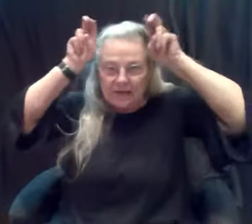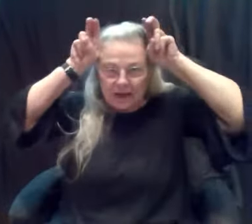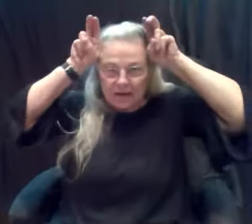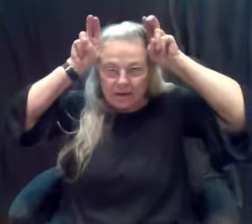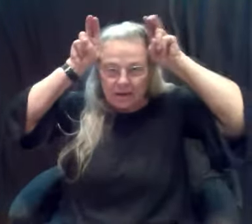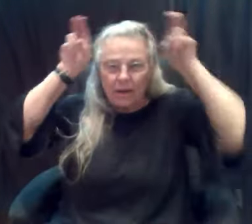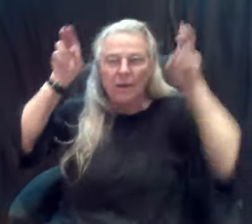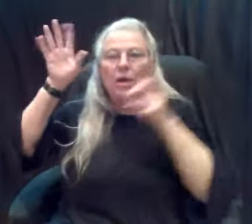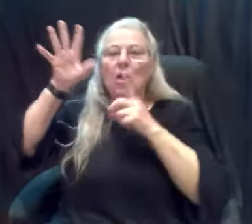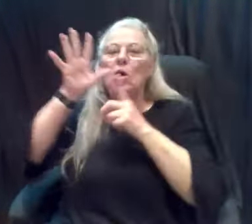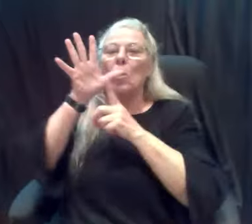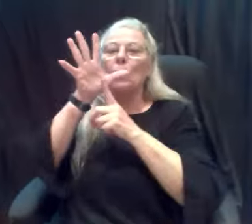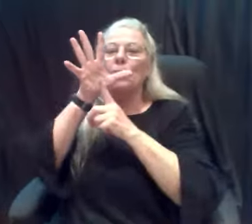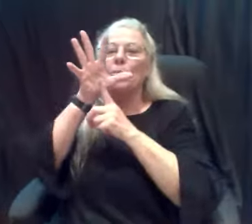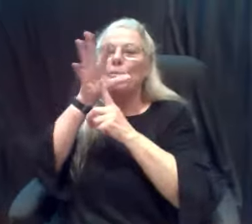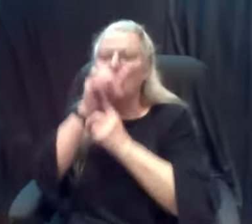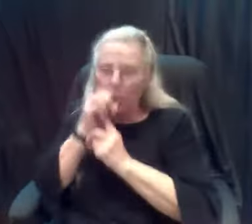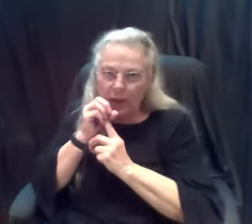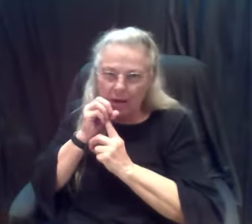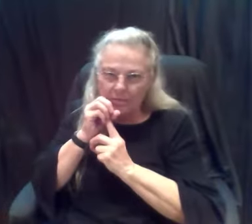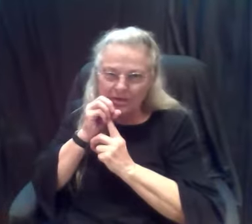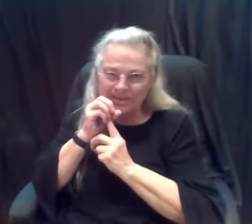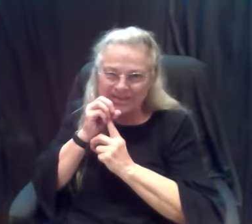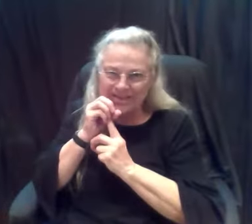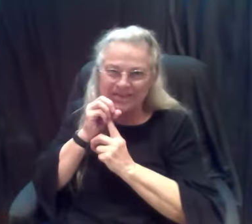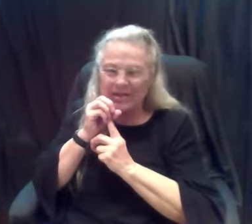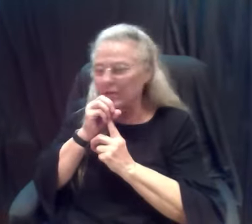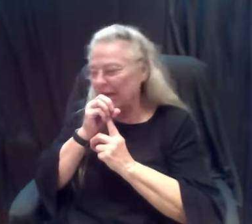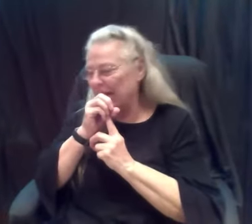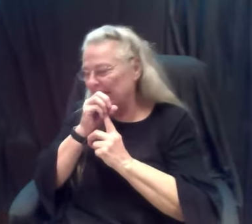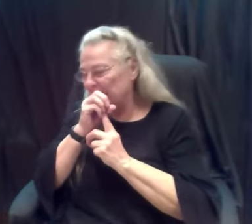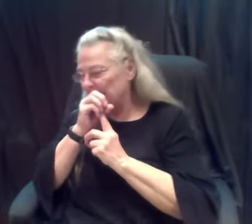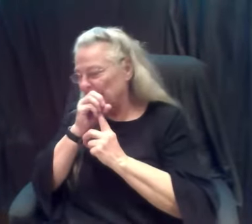Satan blow it out. Okay?